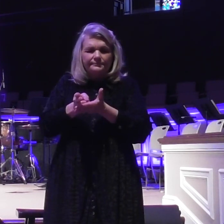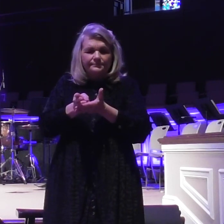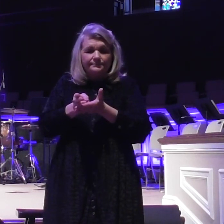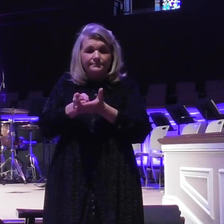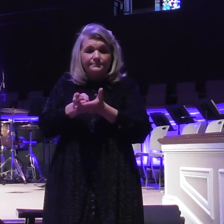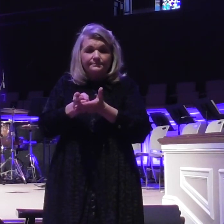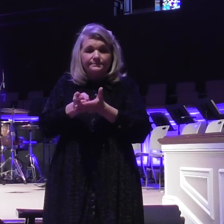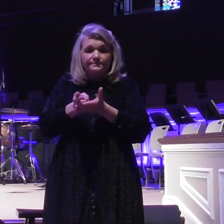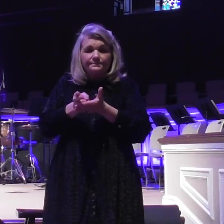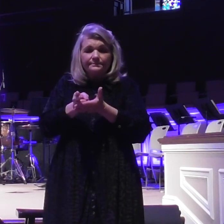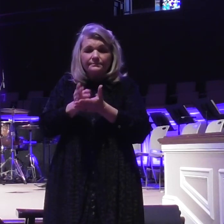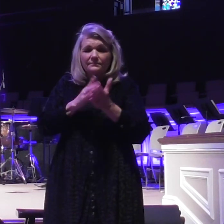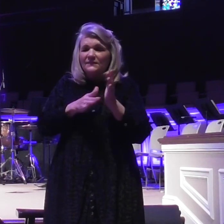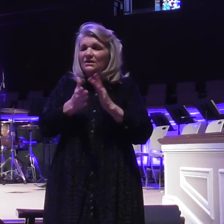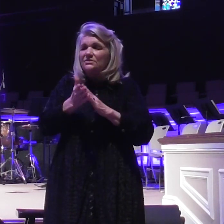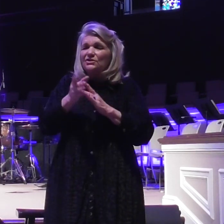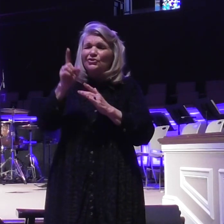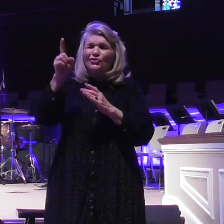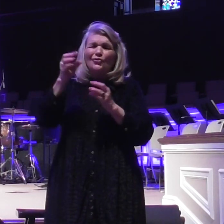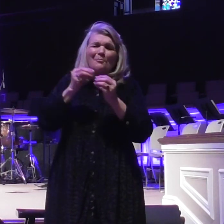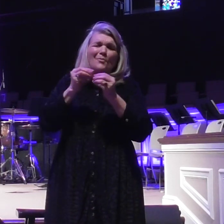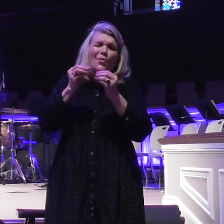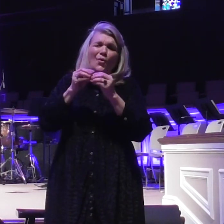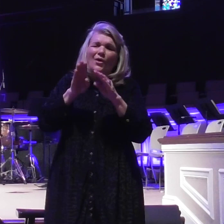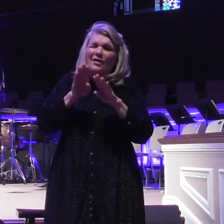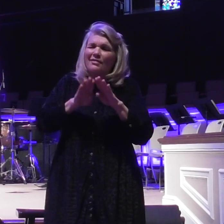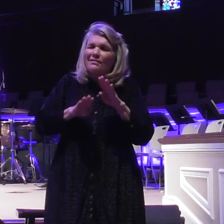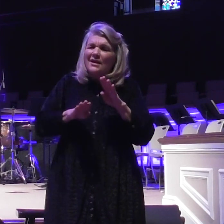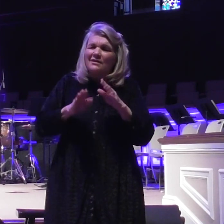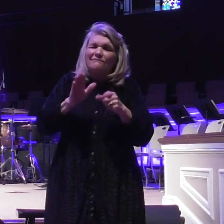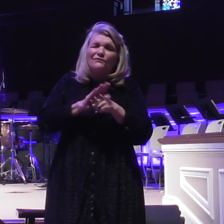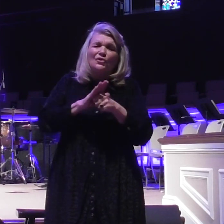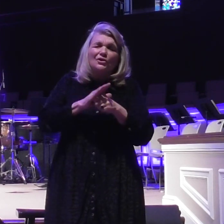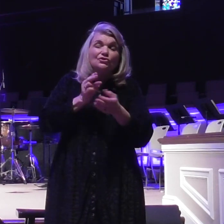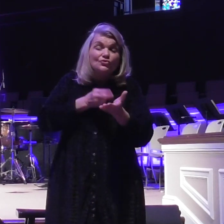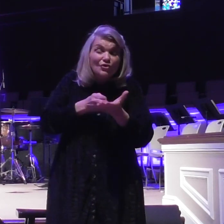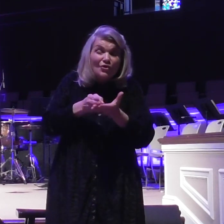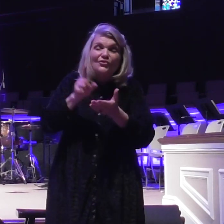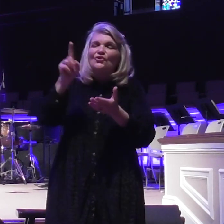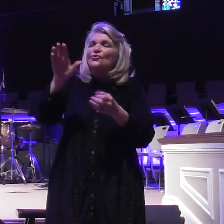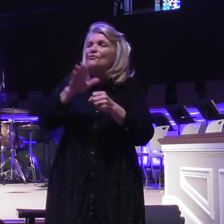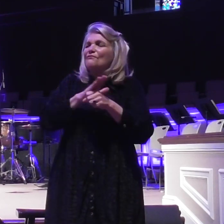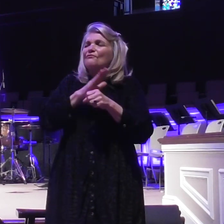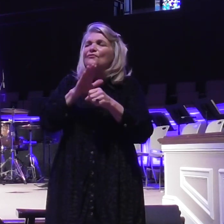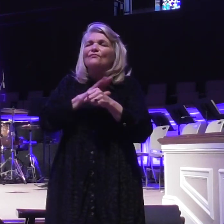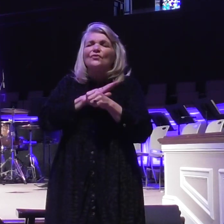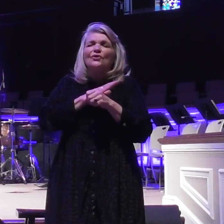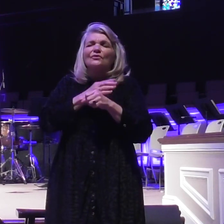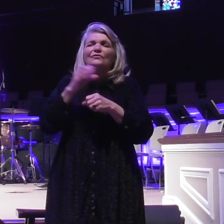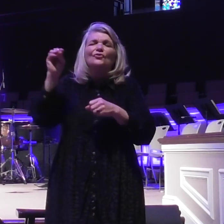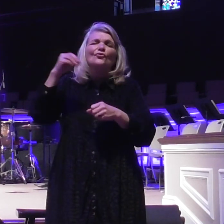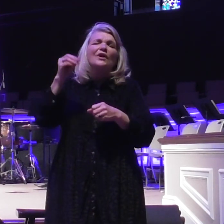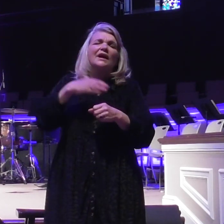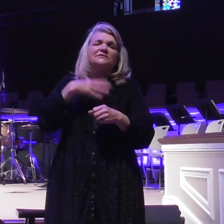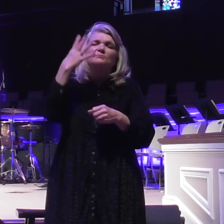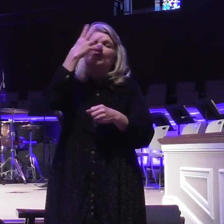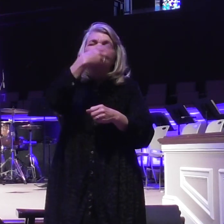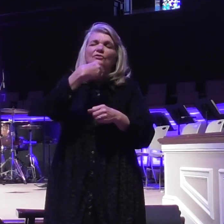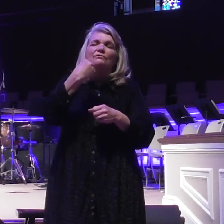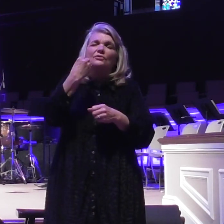Oh, but Jesus, you were more than that. You were more than full of truth. You were full of grace too, a perfect,